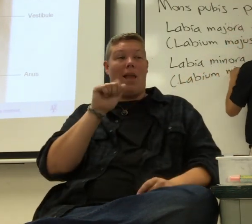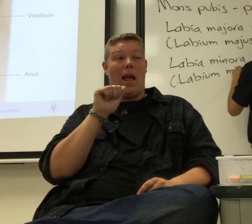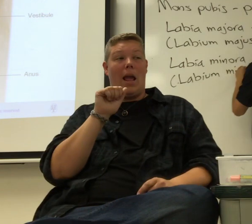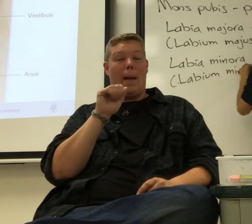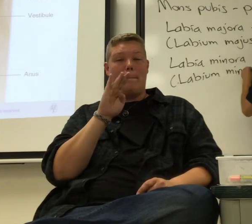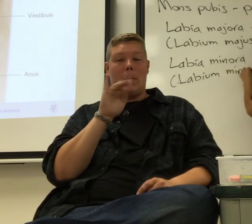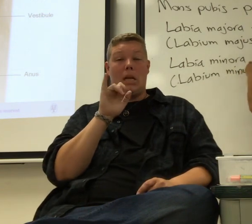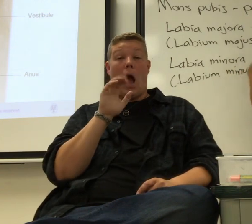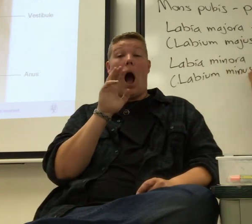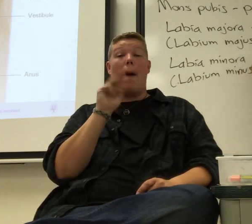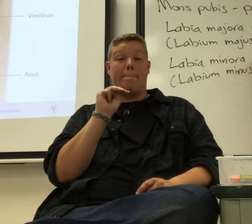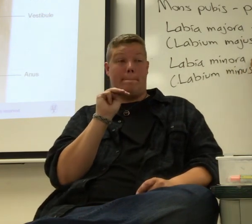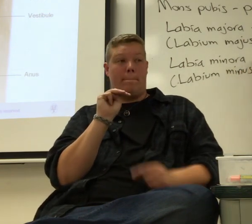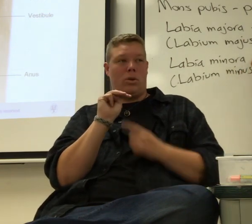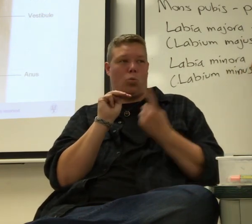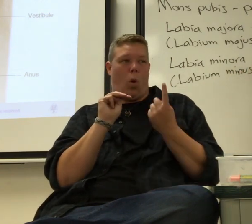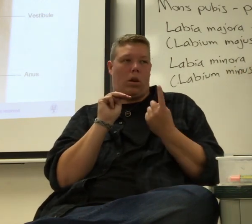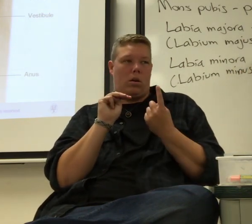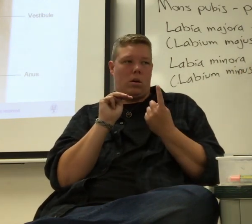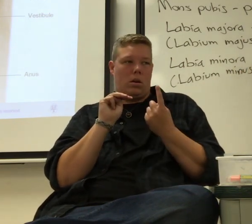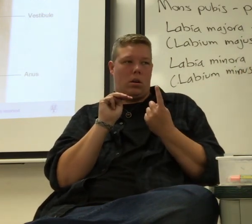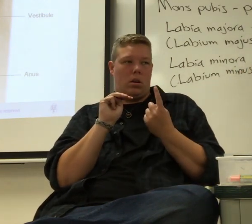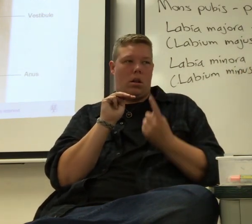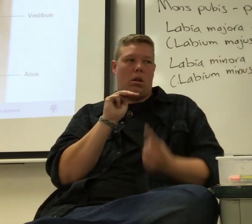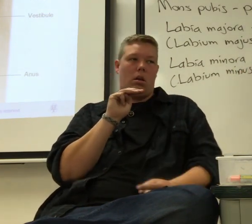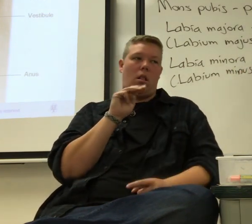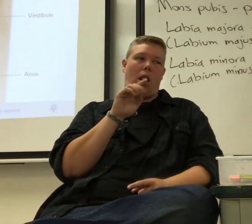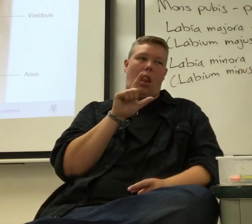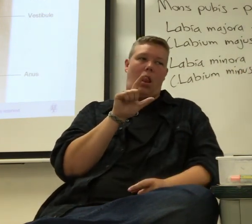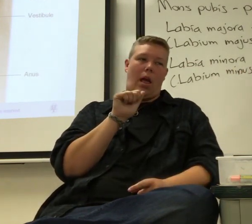minus is singular.